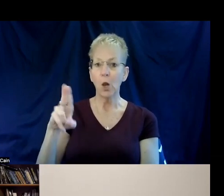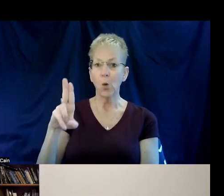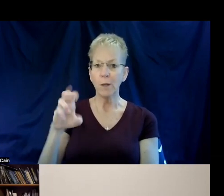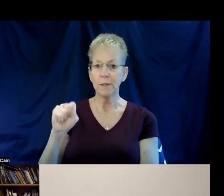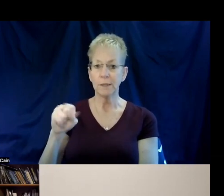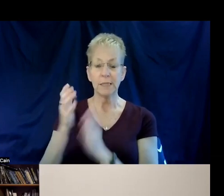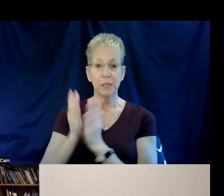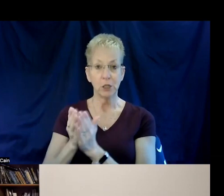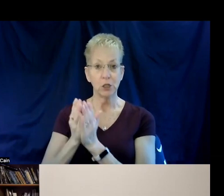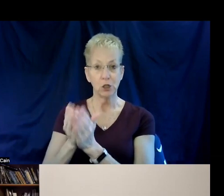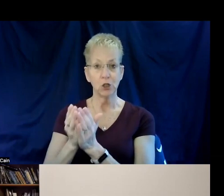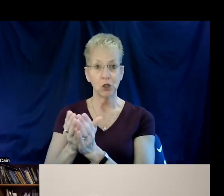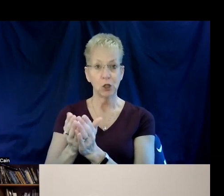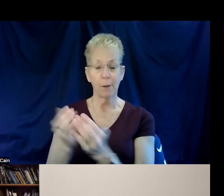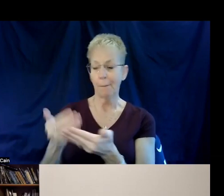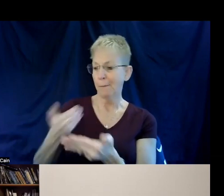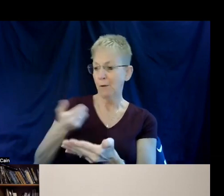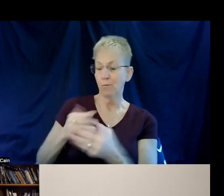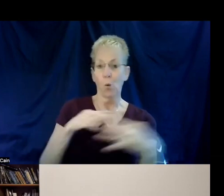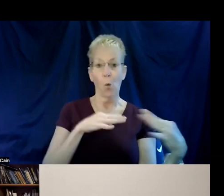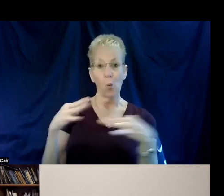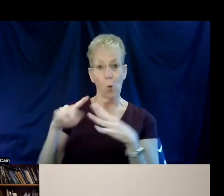that before the war started